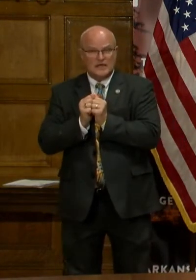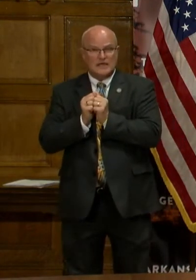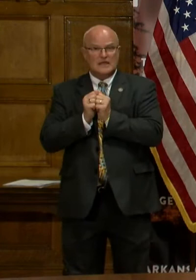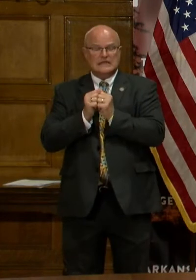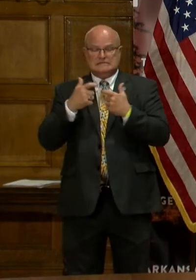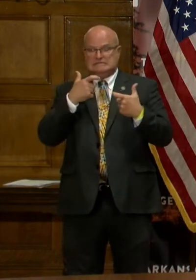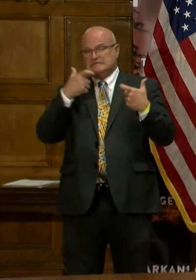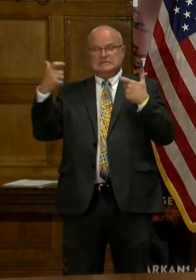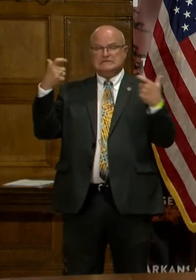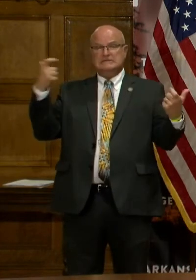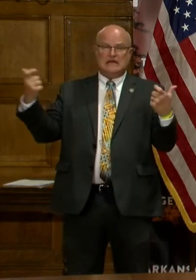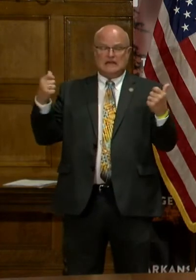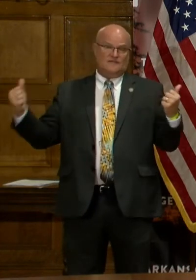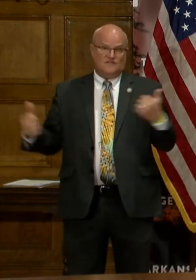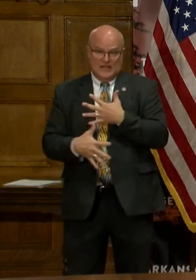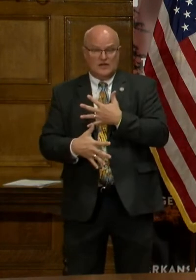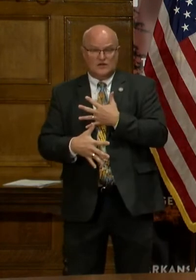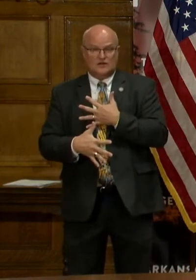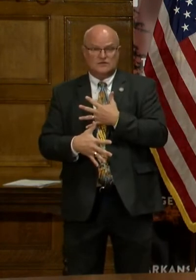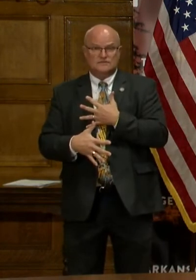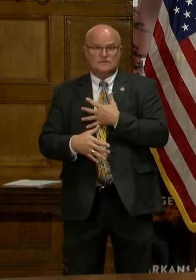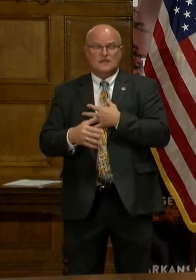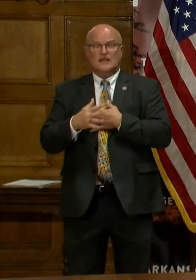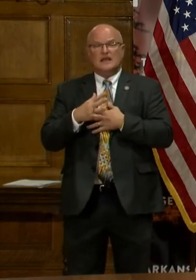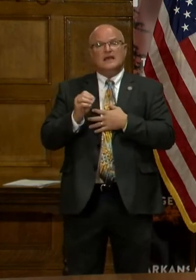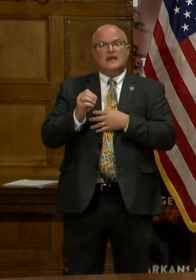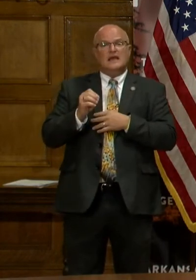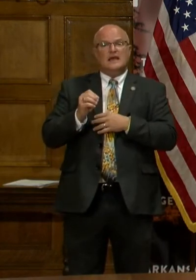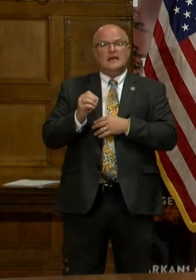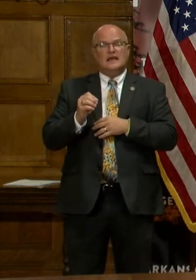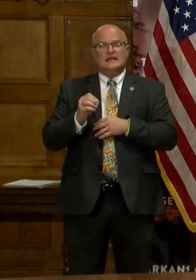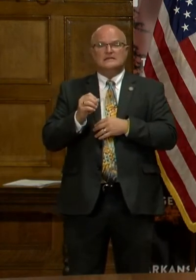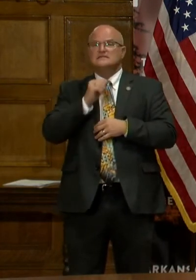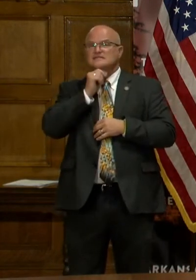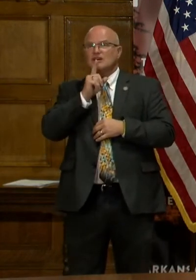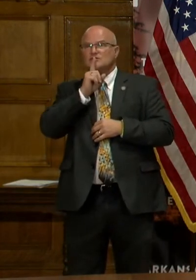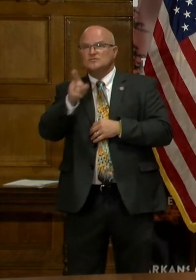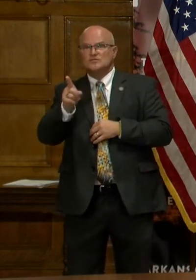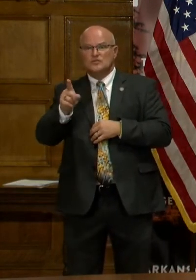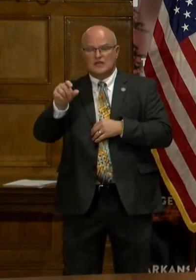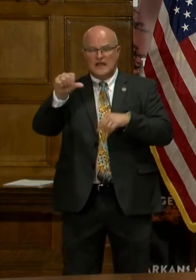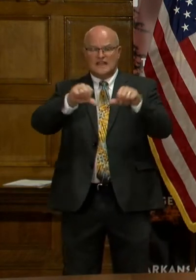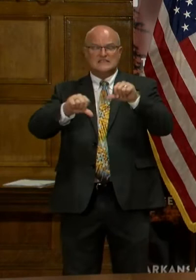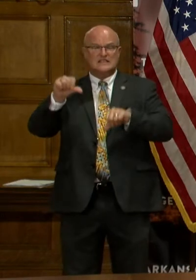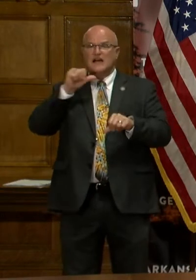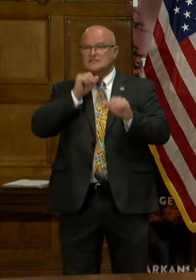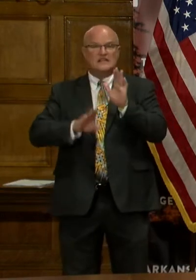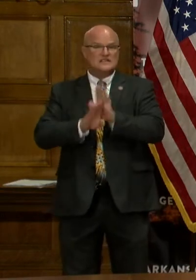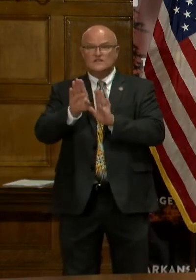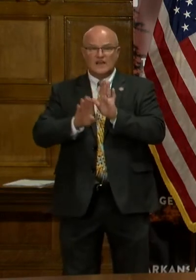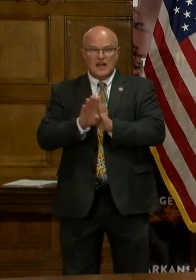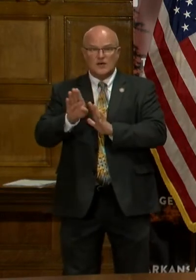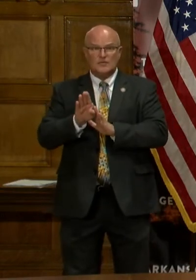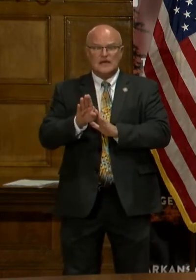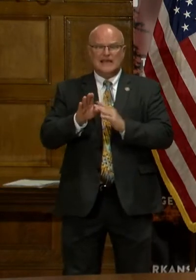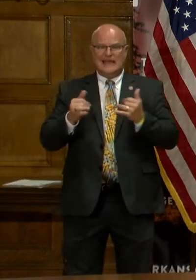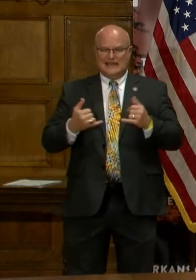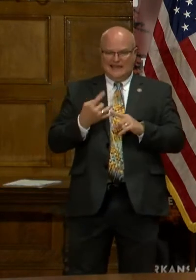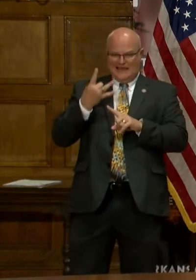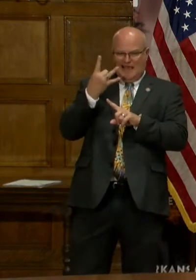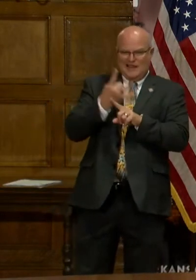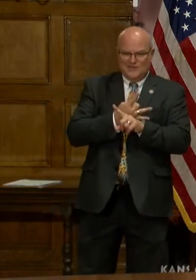an enormous amount of fear and uncertainty. The science had not been developed, and we're 8